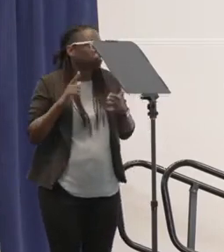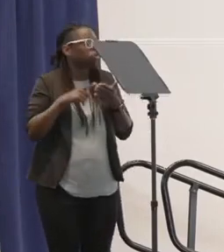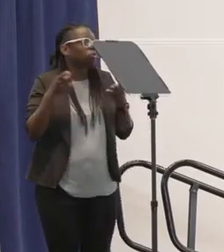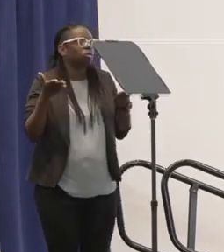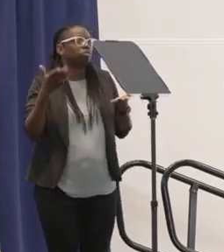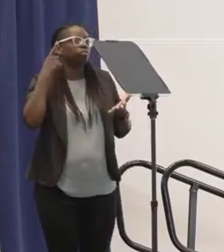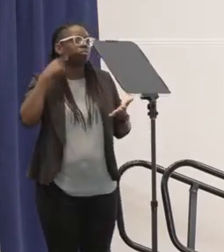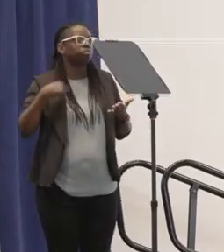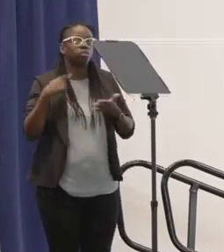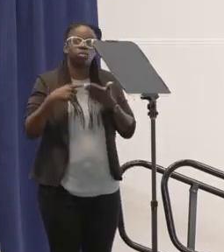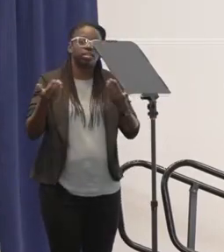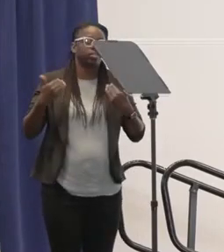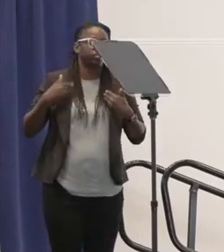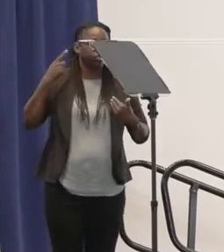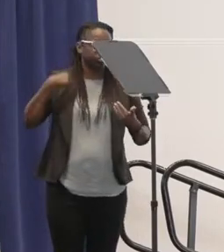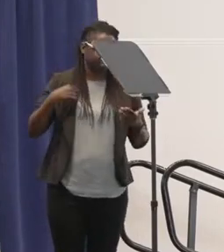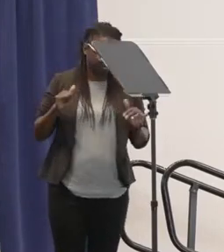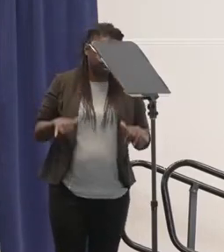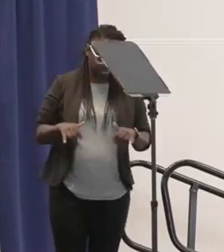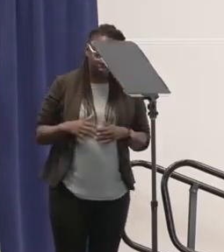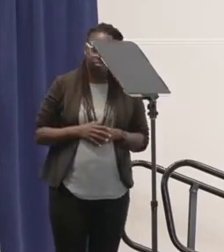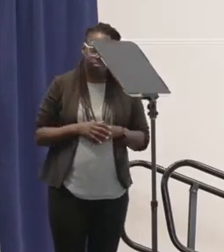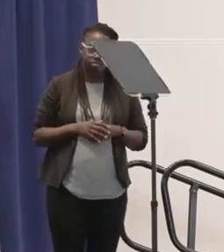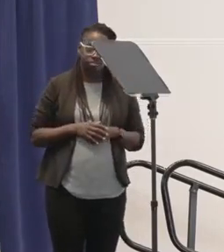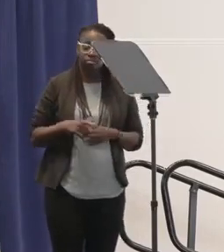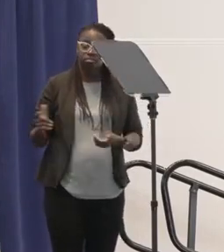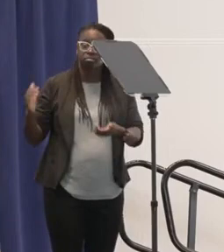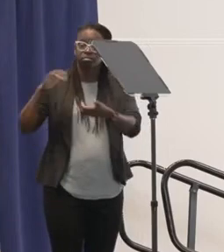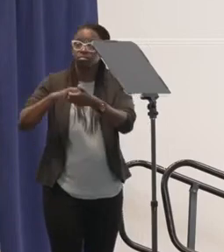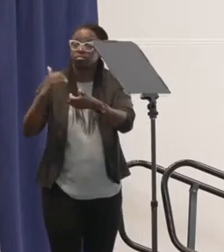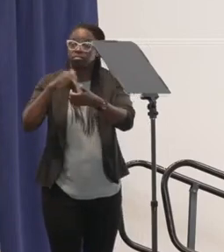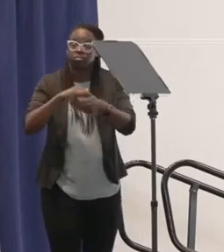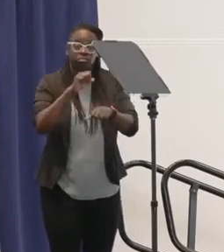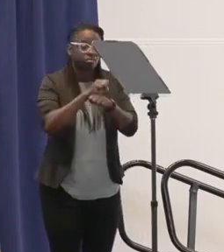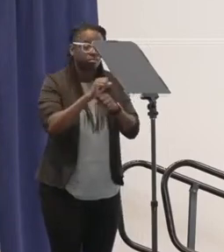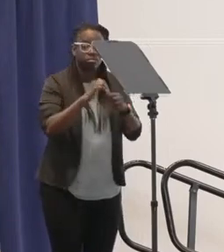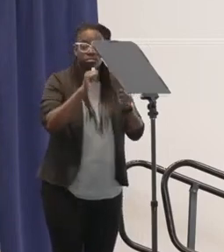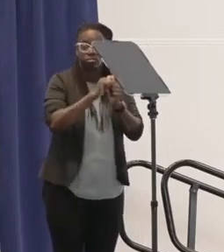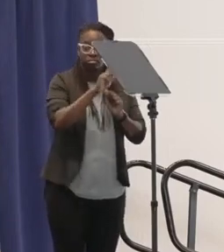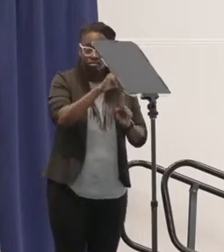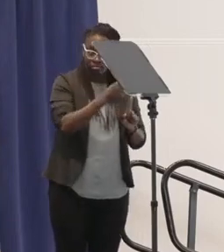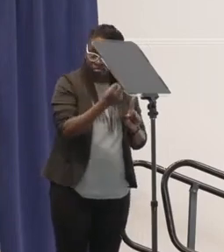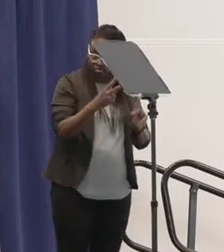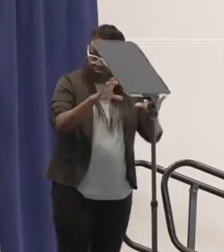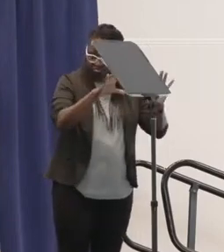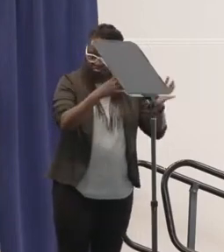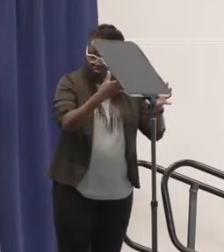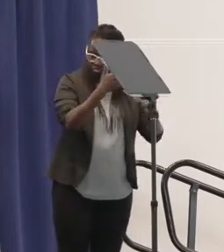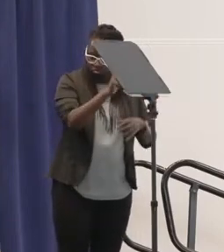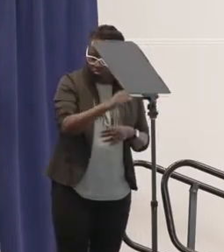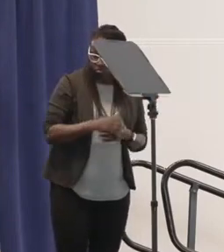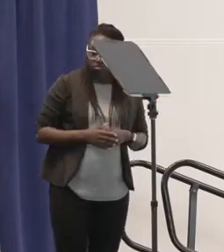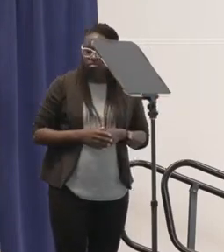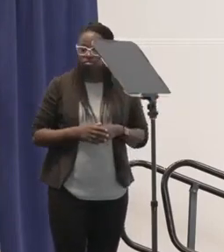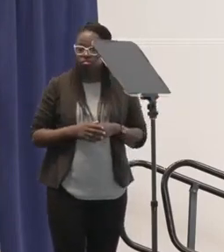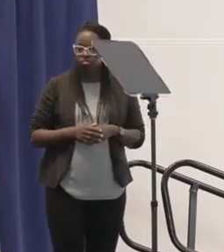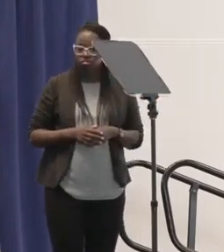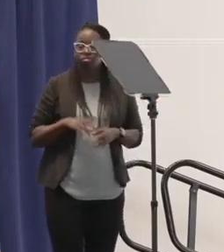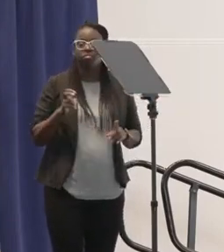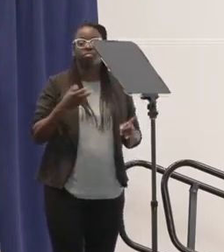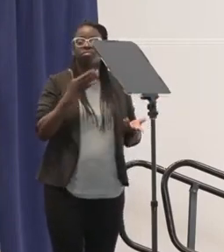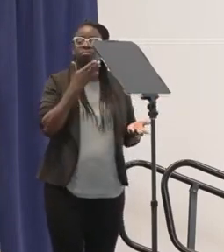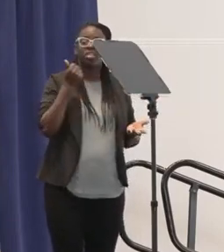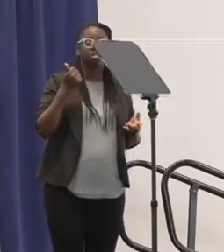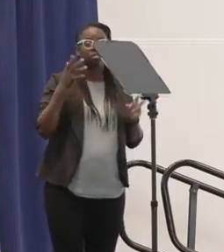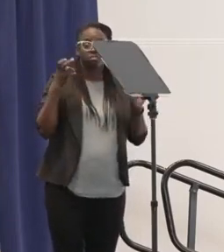work with our K through 12 systems to make sure they're taking affirmative steps to create and maintain a positive school climate free of hate